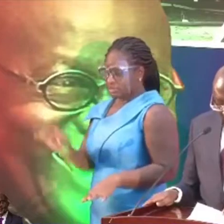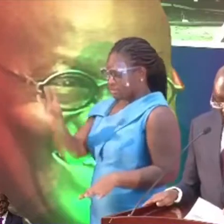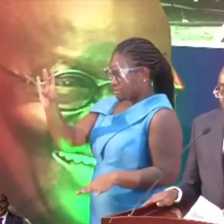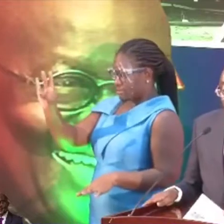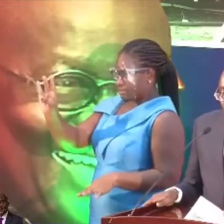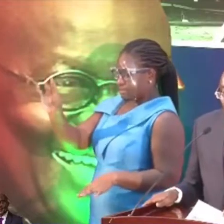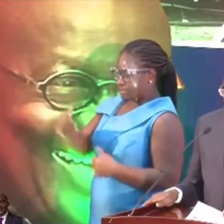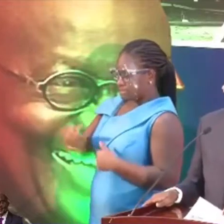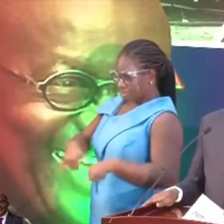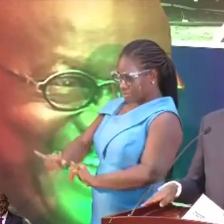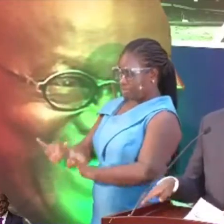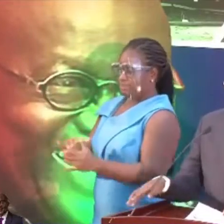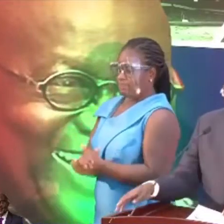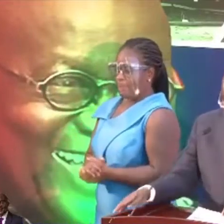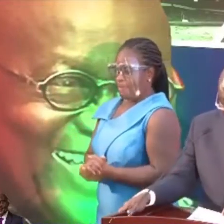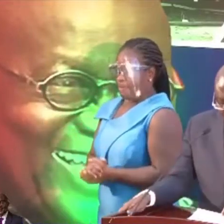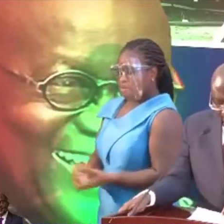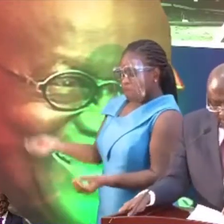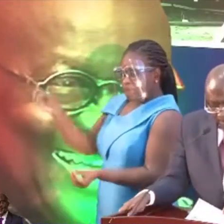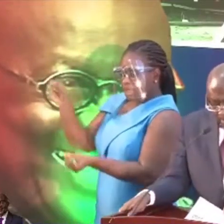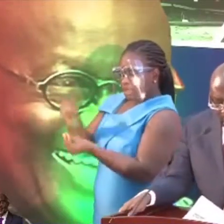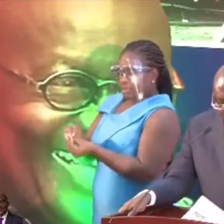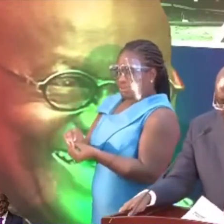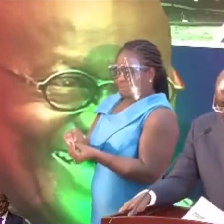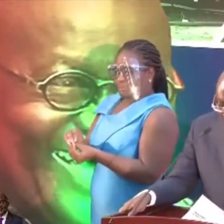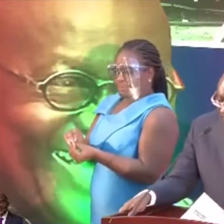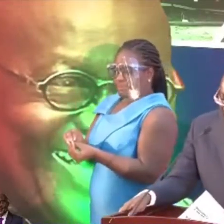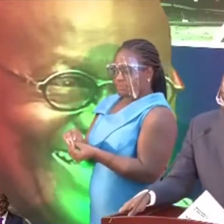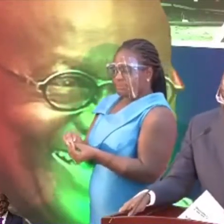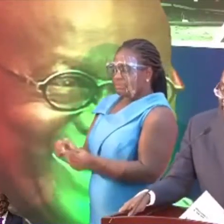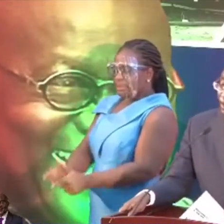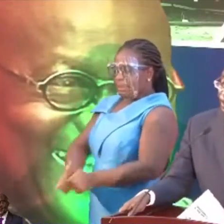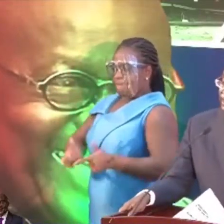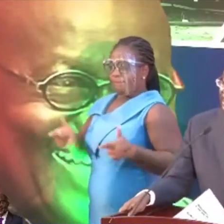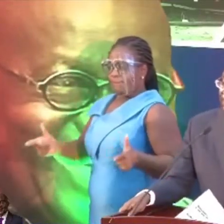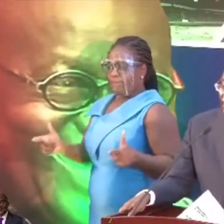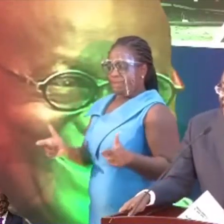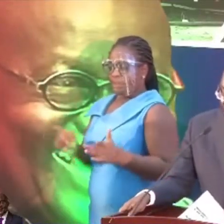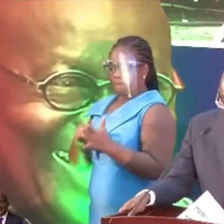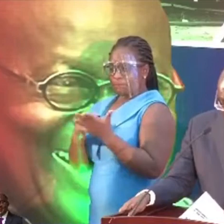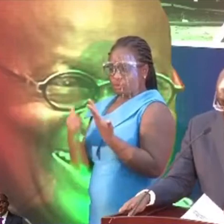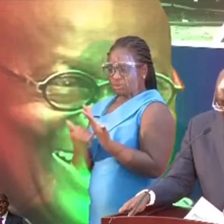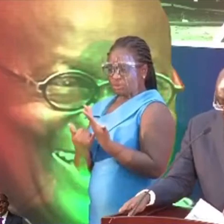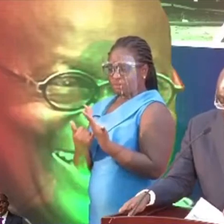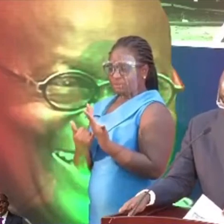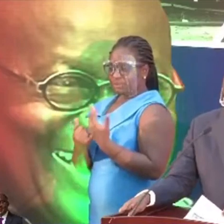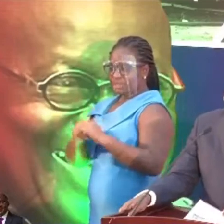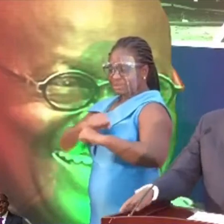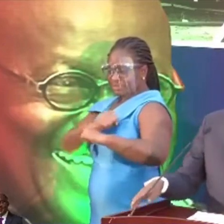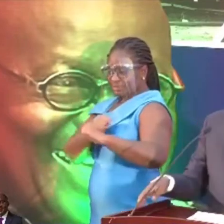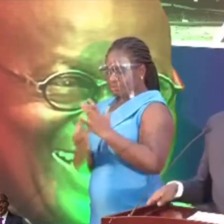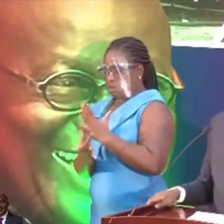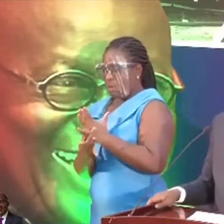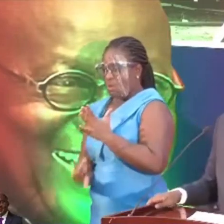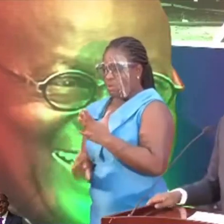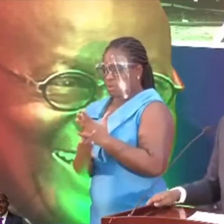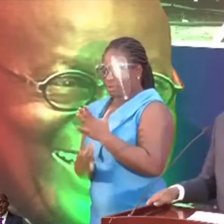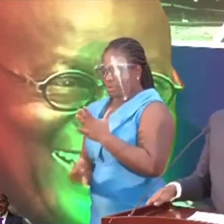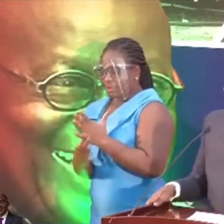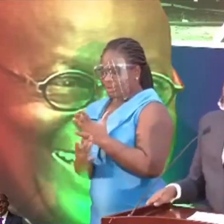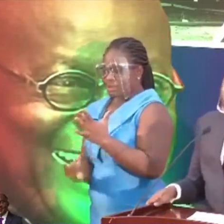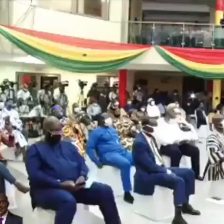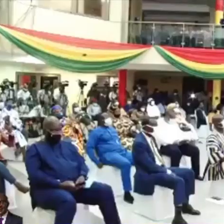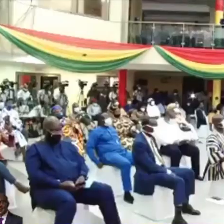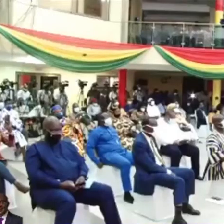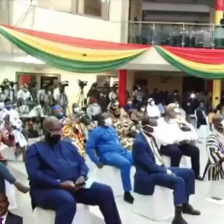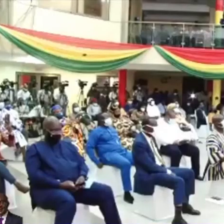are ongoing. In addition, a major project for the defense of our oil resources, which is the forward